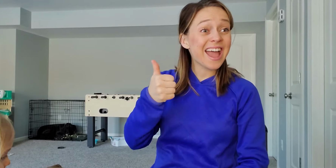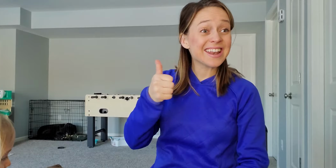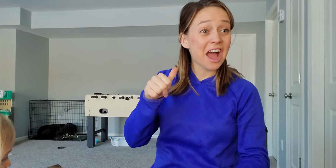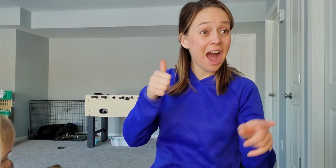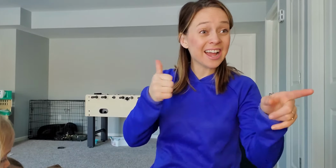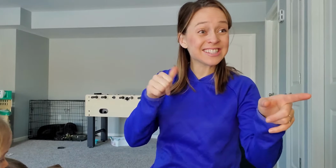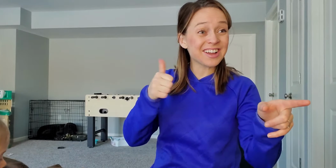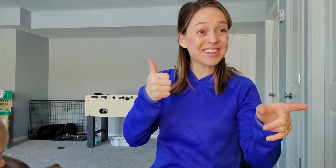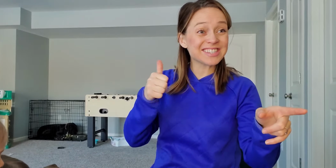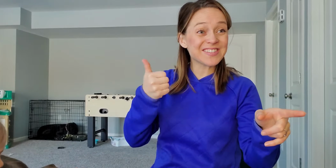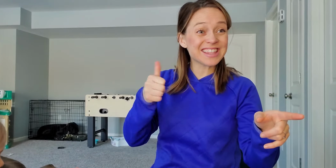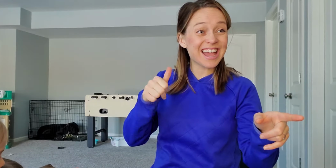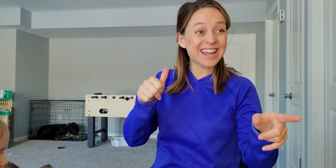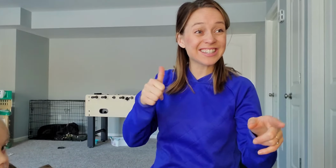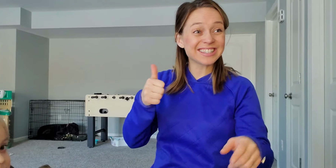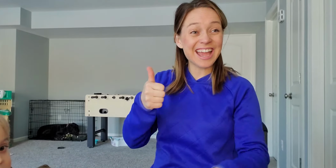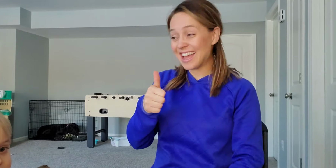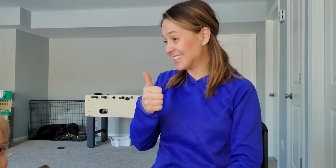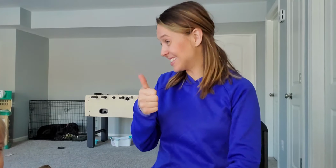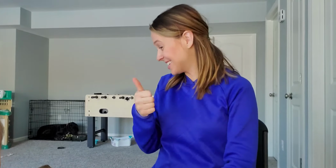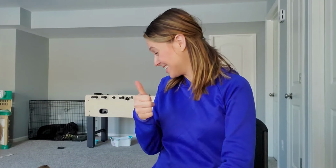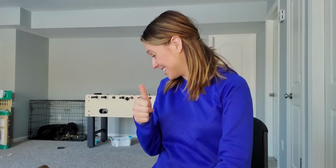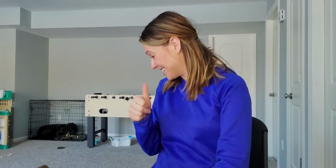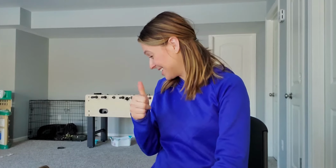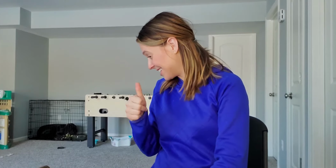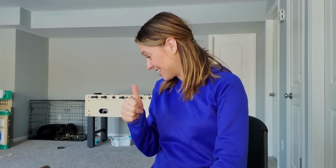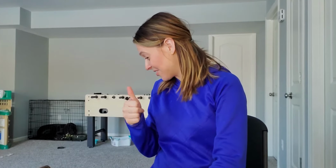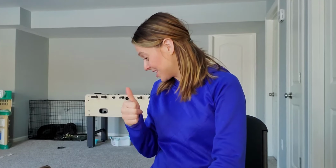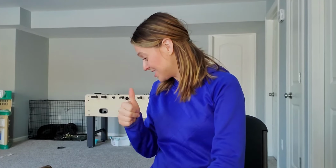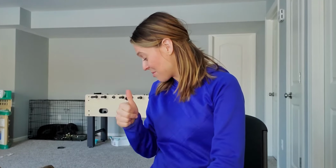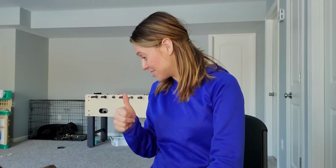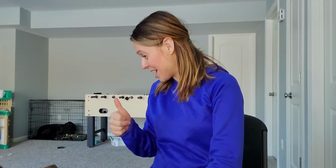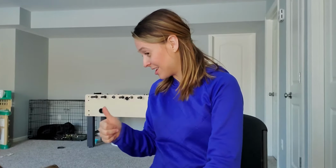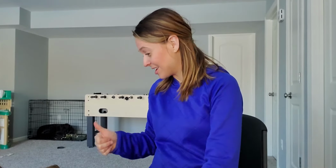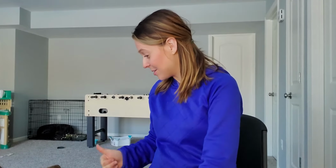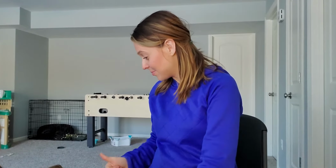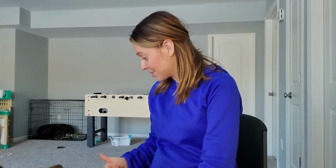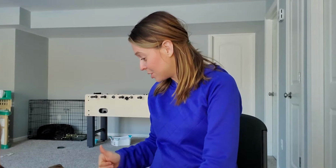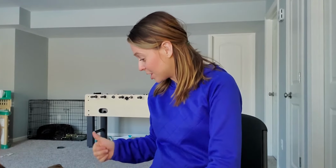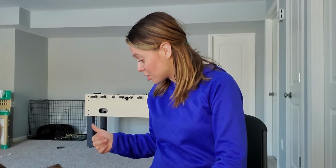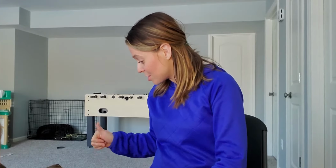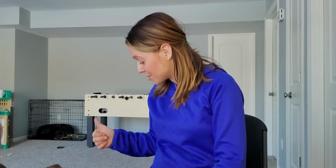9 and 10. I saw you doing that. Yes. That's number 10. Brindley, can you show me the number 10?